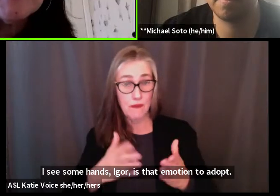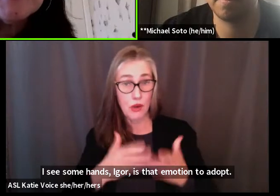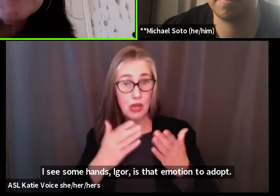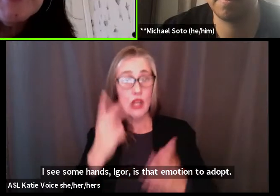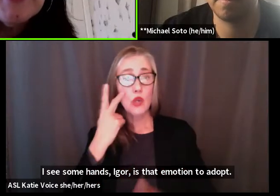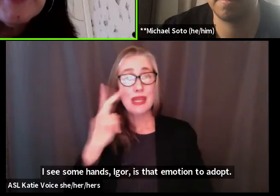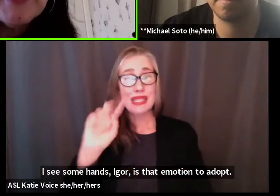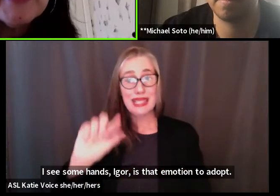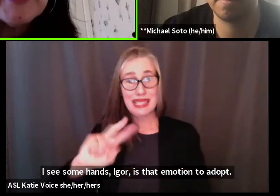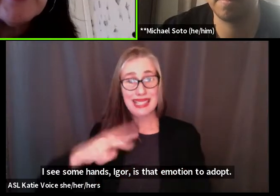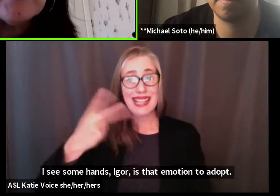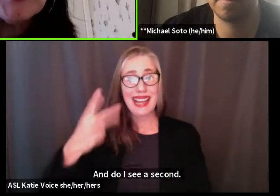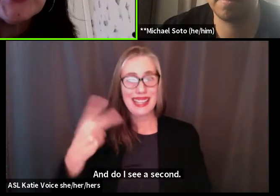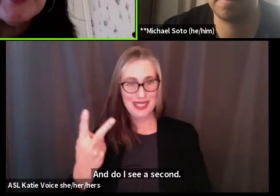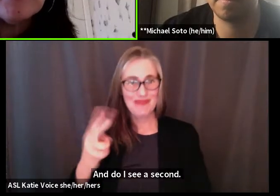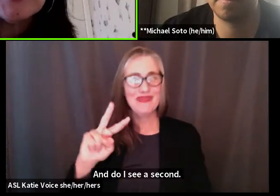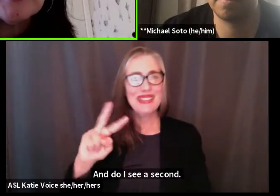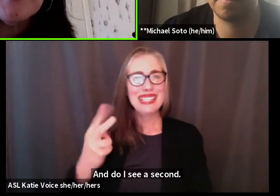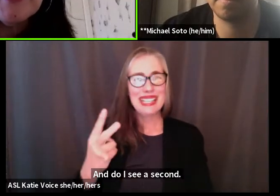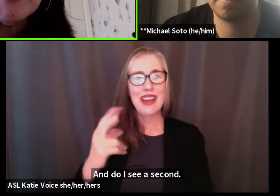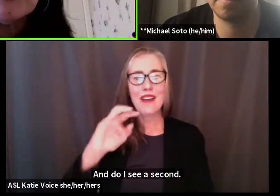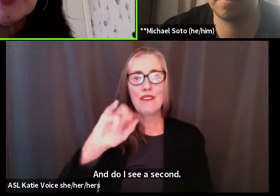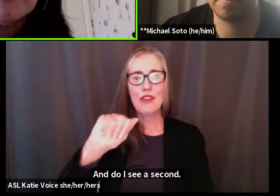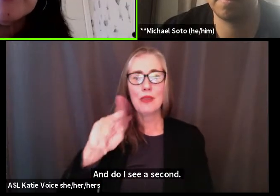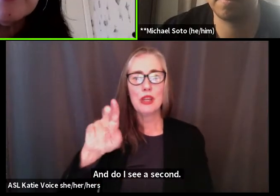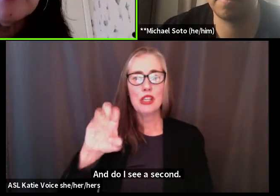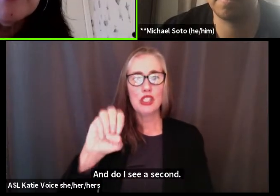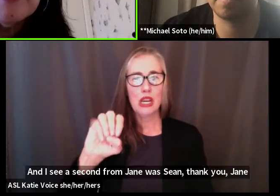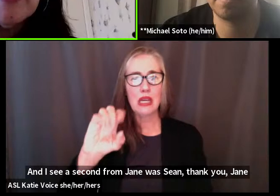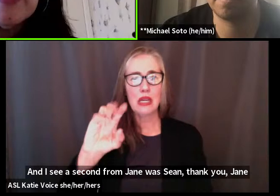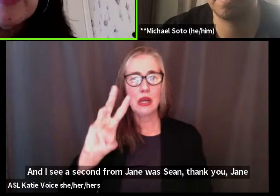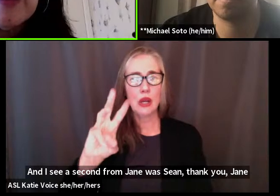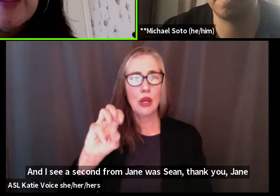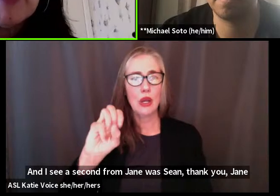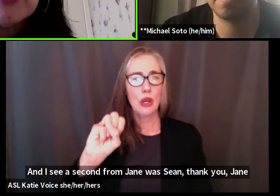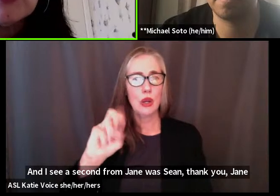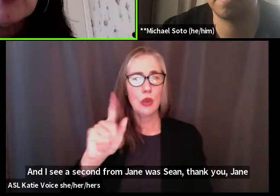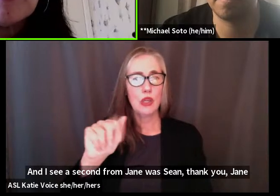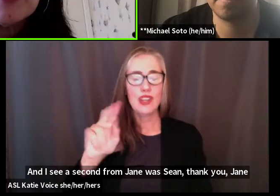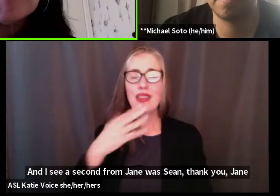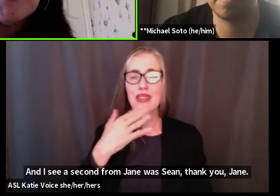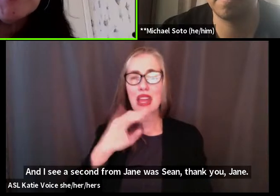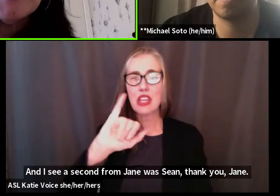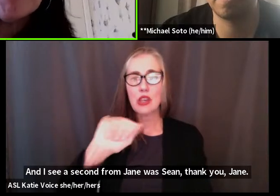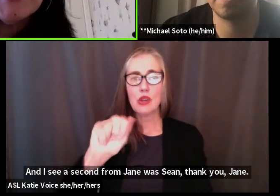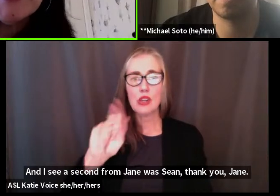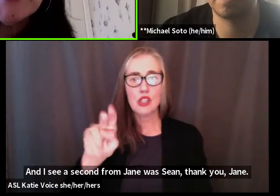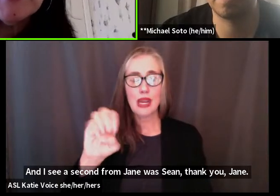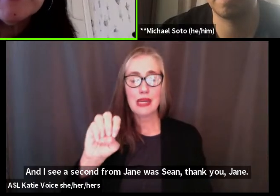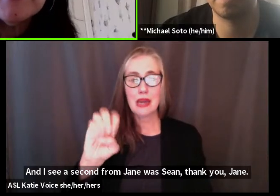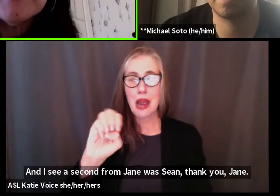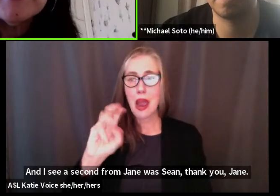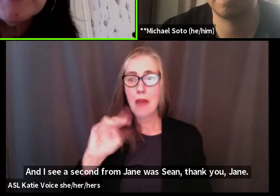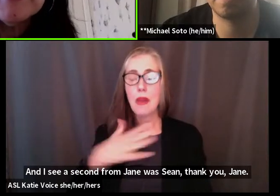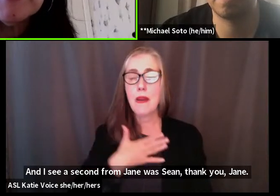second? And I see a second from Jane Wishon. Thank you, Jane. Emma, could we put the poll up,